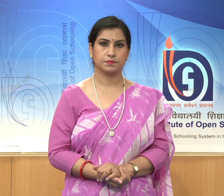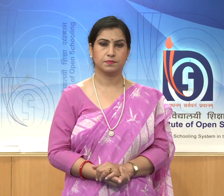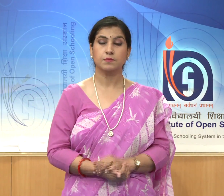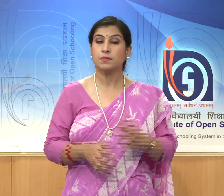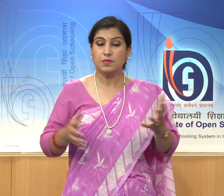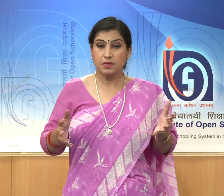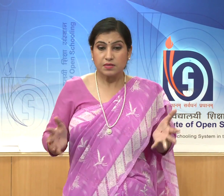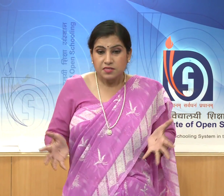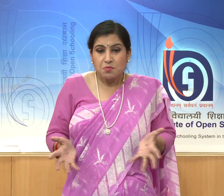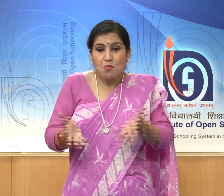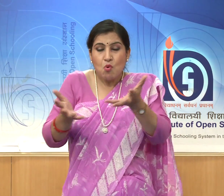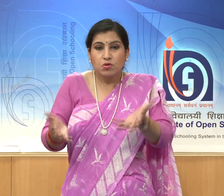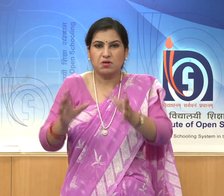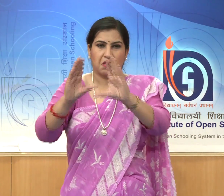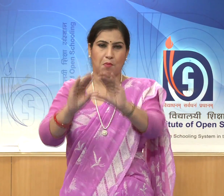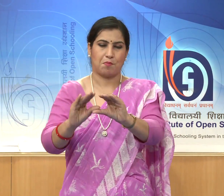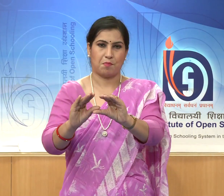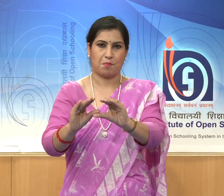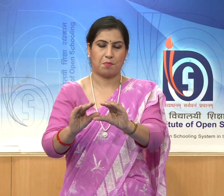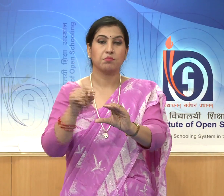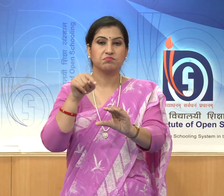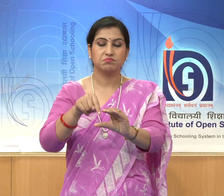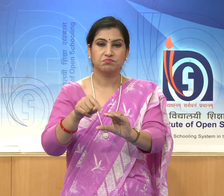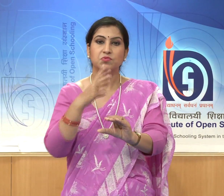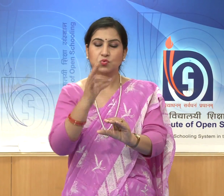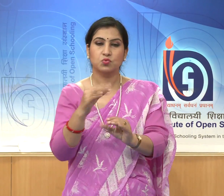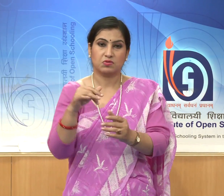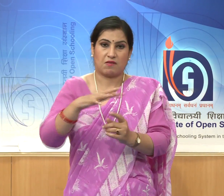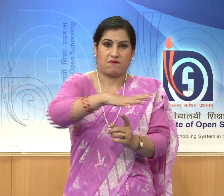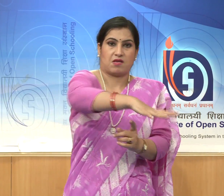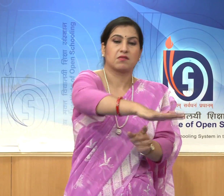Lack of patrons definitely affects